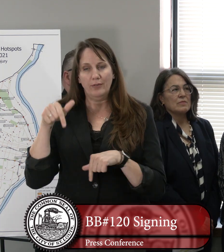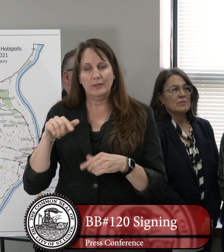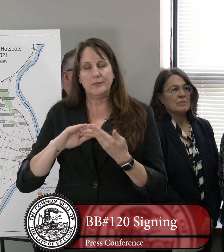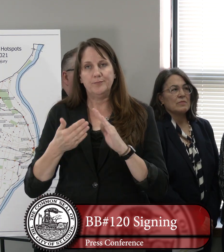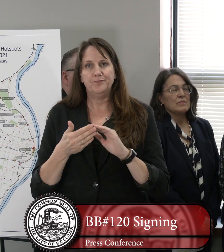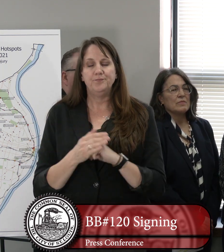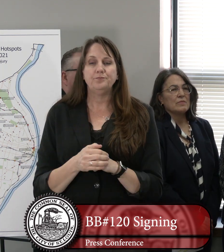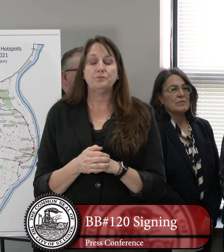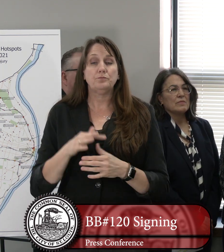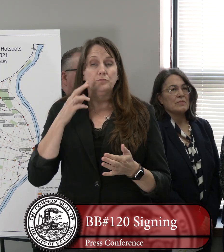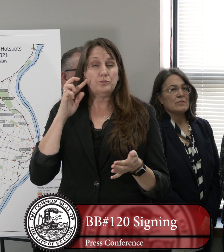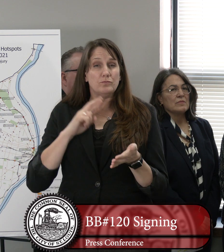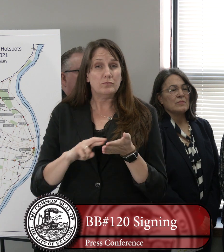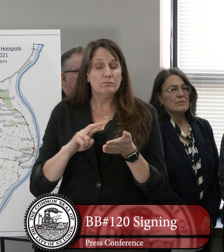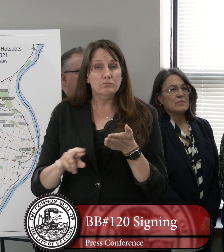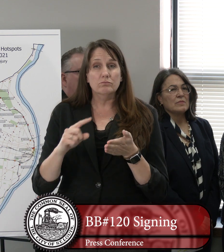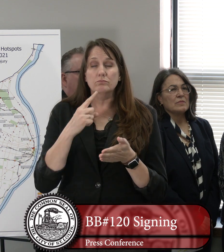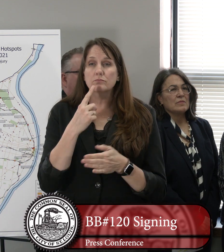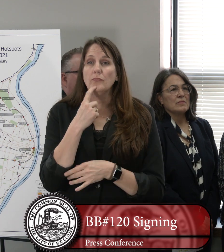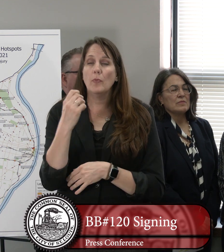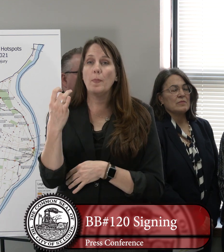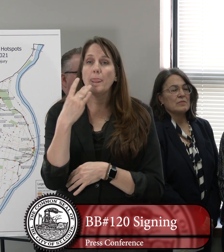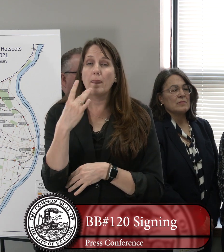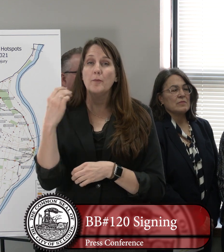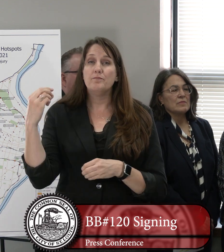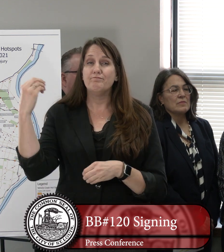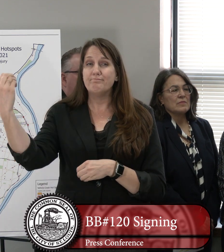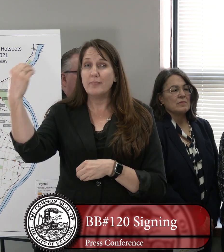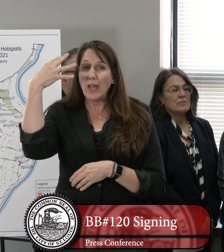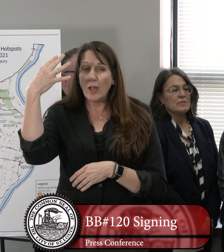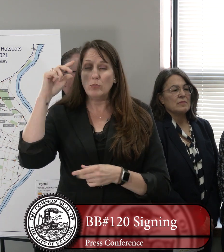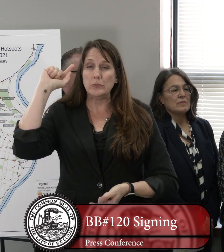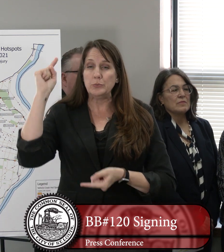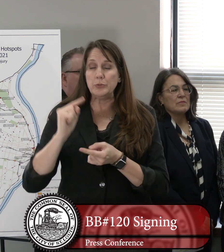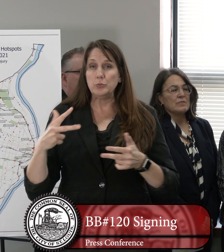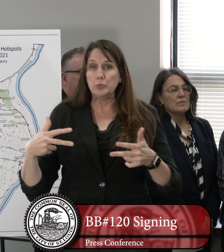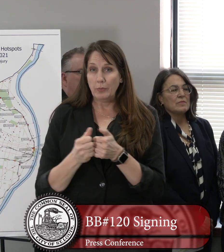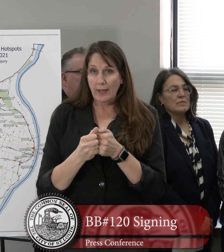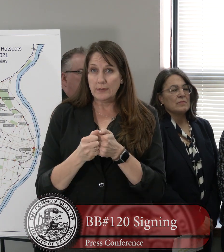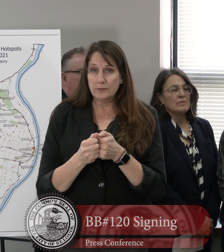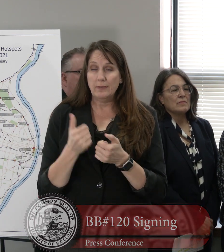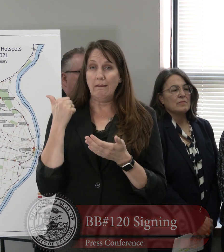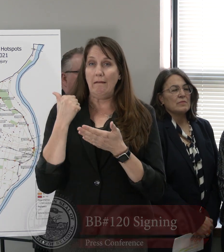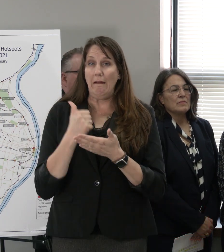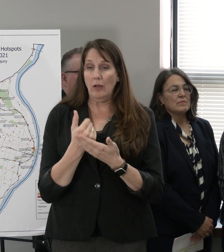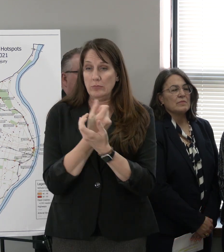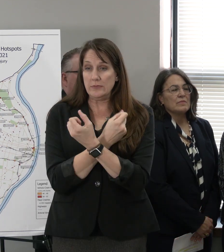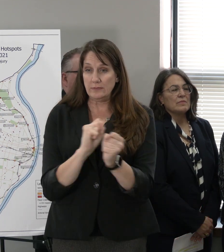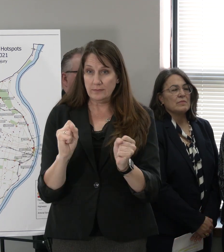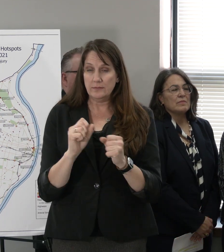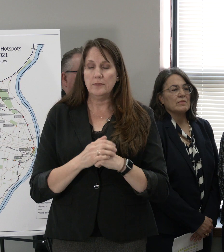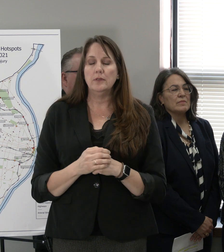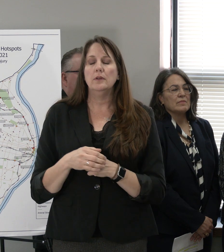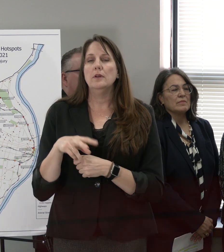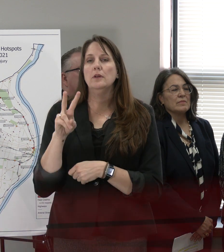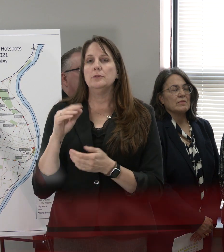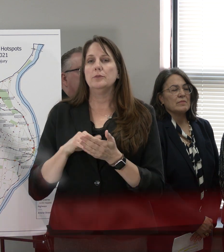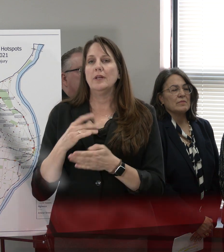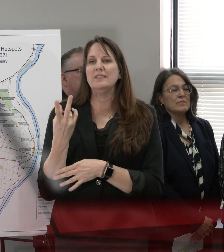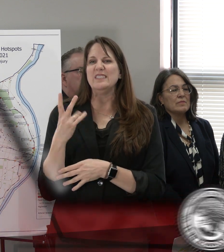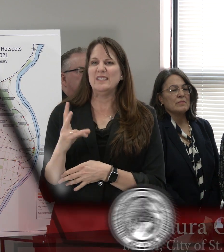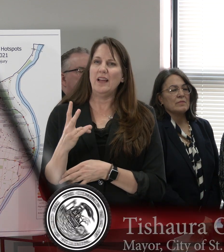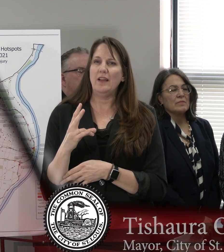the effectiveness of red light cameras at reducing crashes and keeping people safe. A 2017 Northwestern